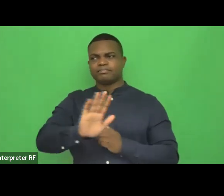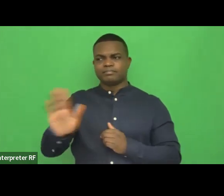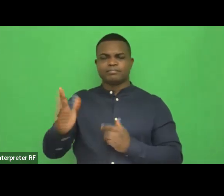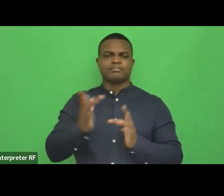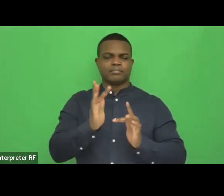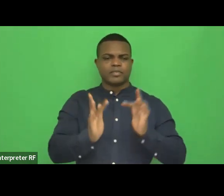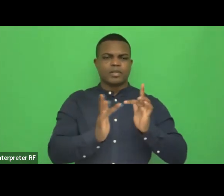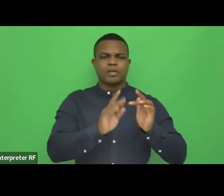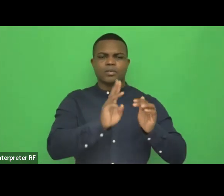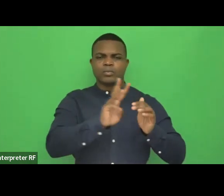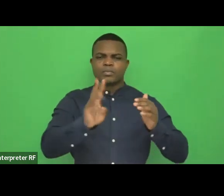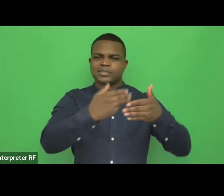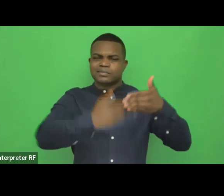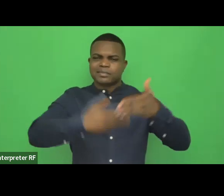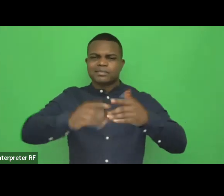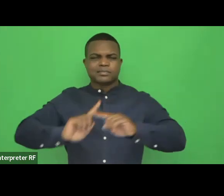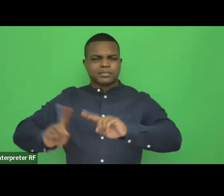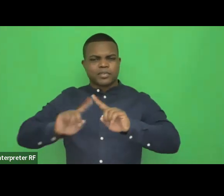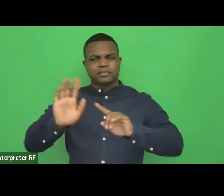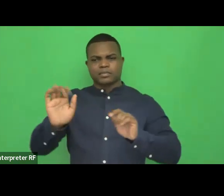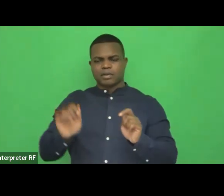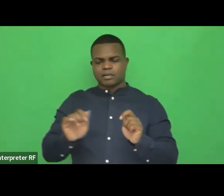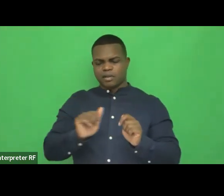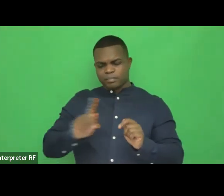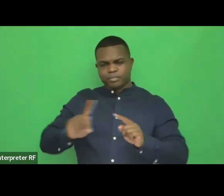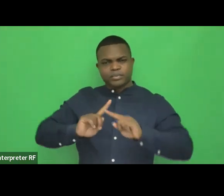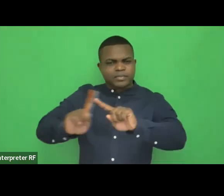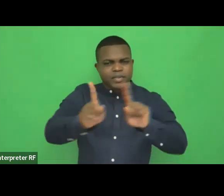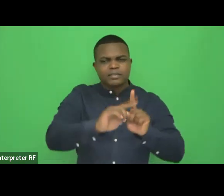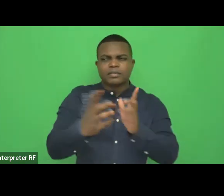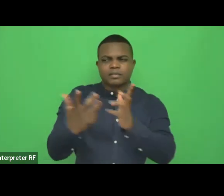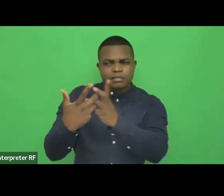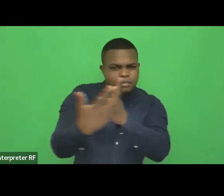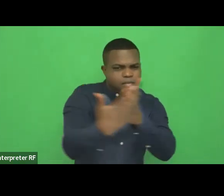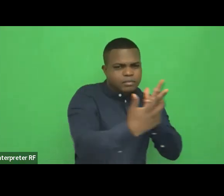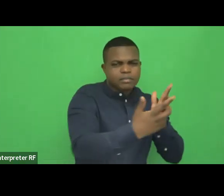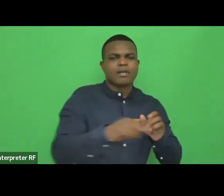web page which is listed on this screen, which is